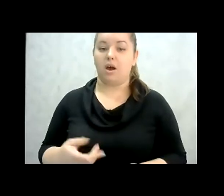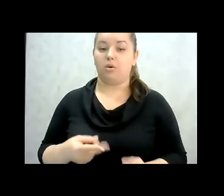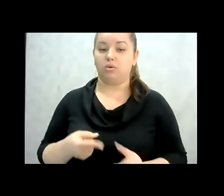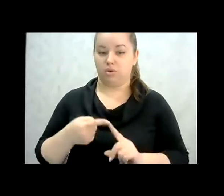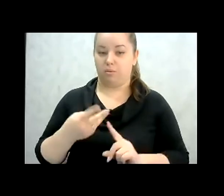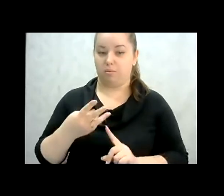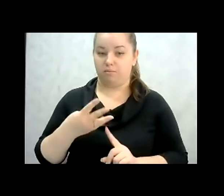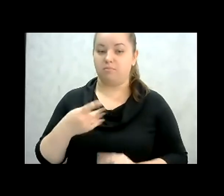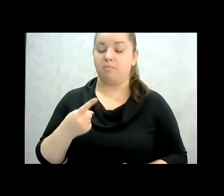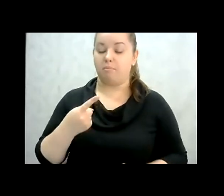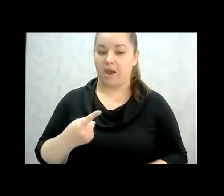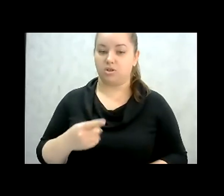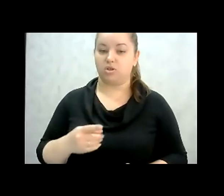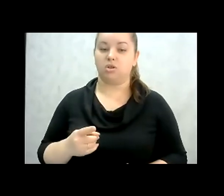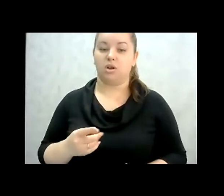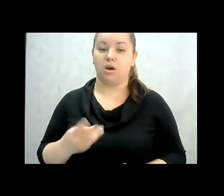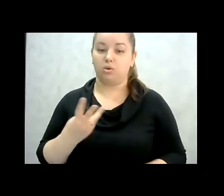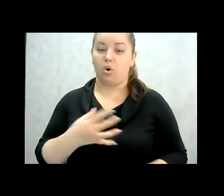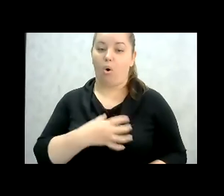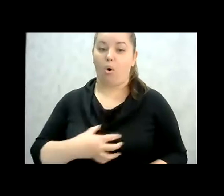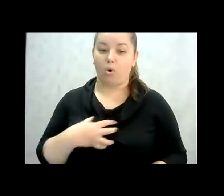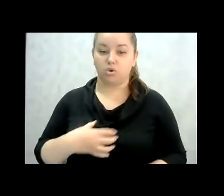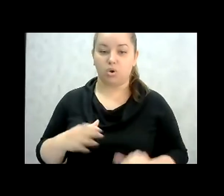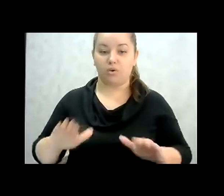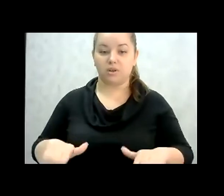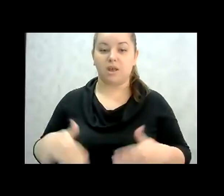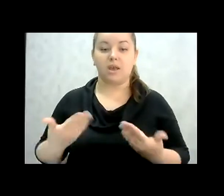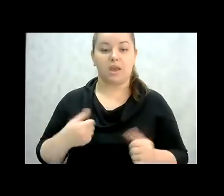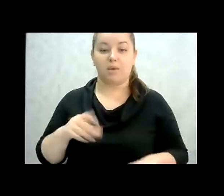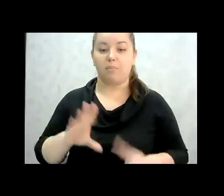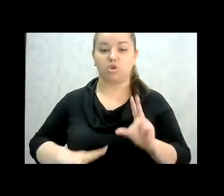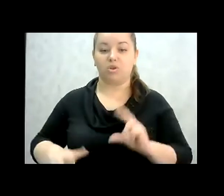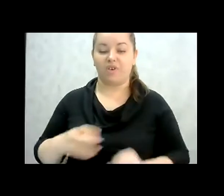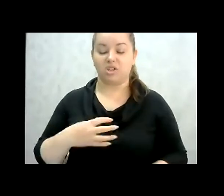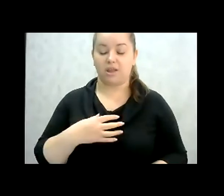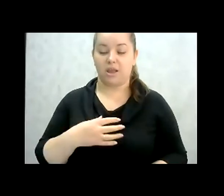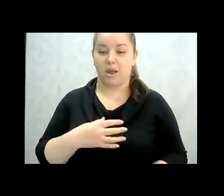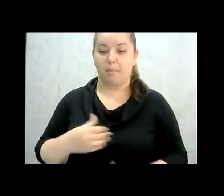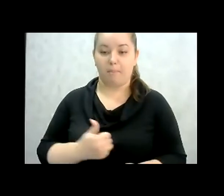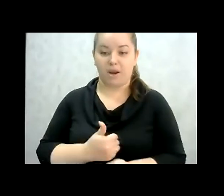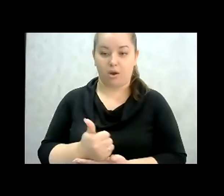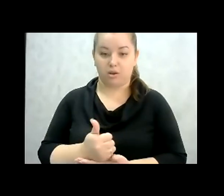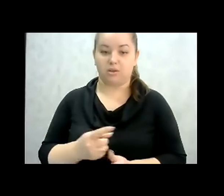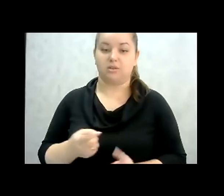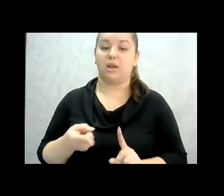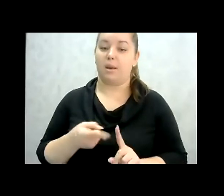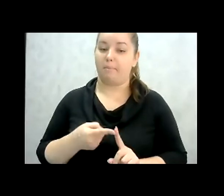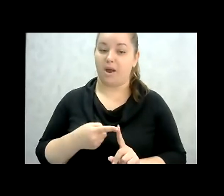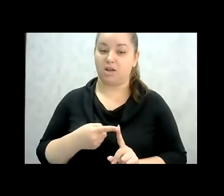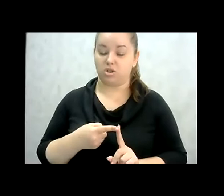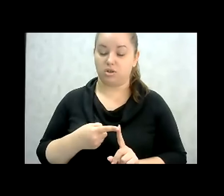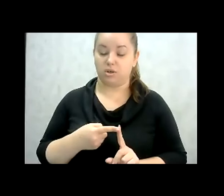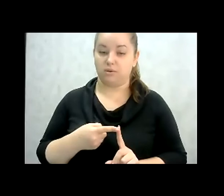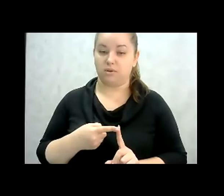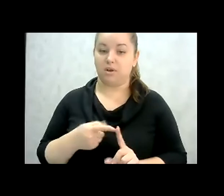our priority recommendations. So first and foremost, the election codes should be amended, in our view,